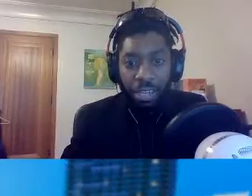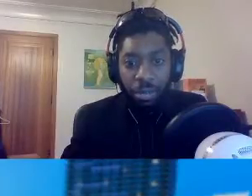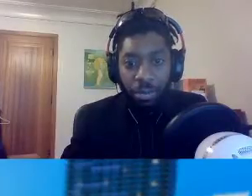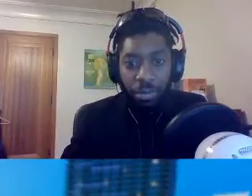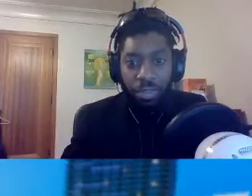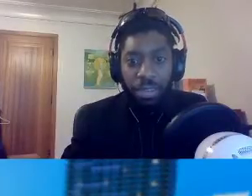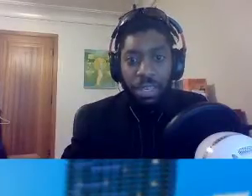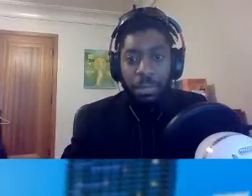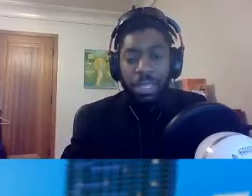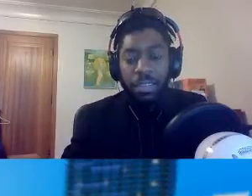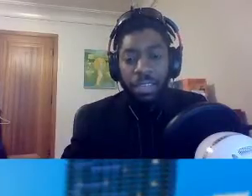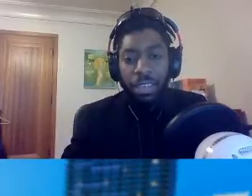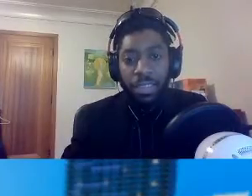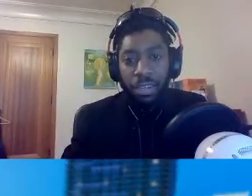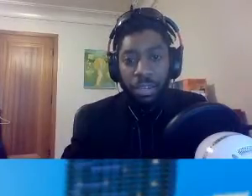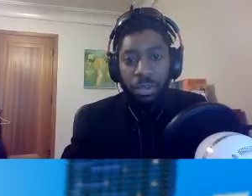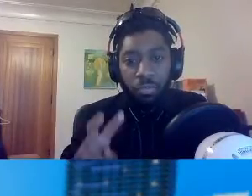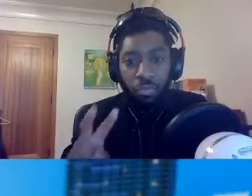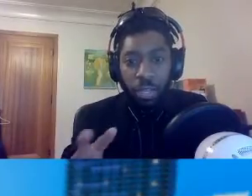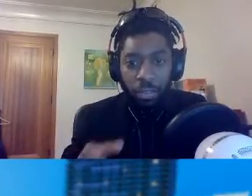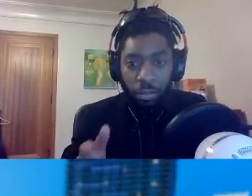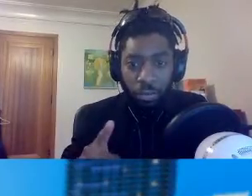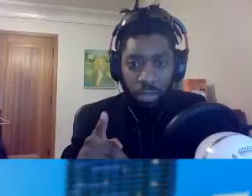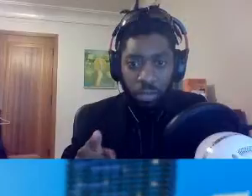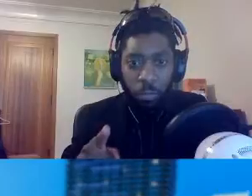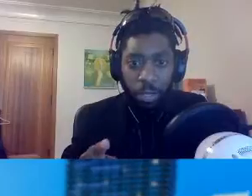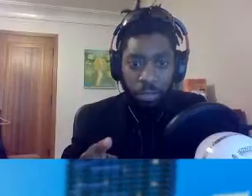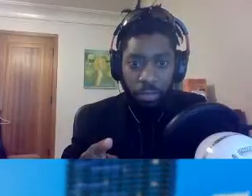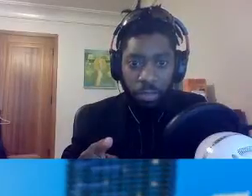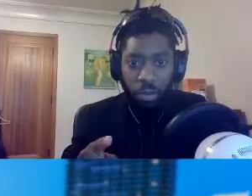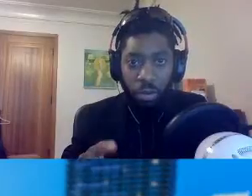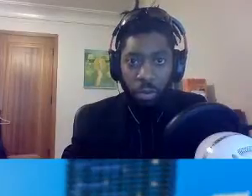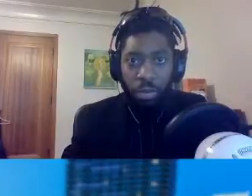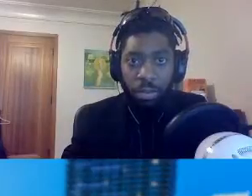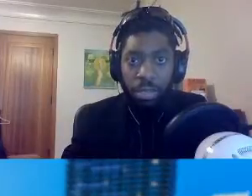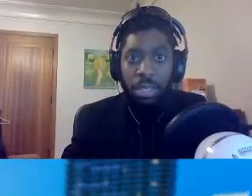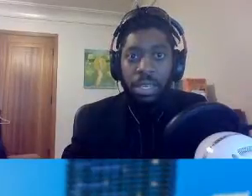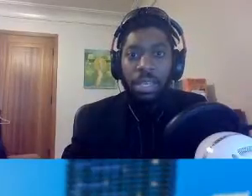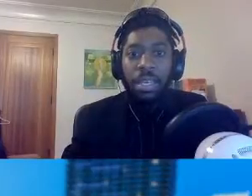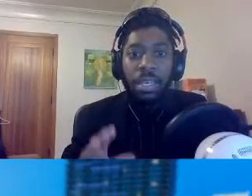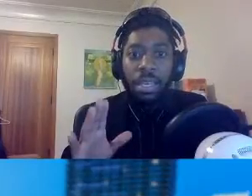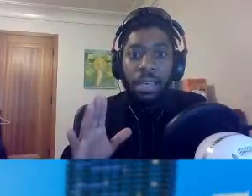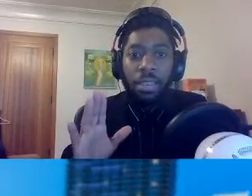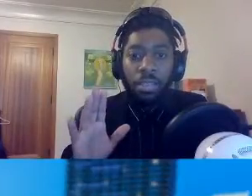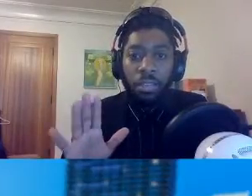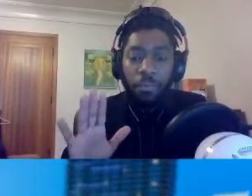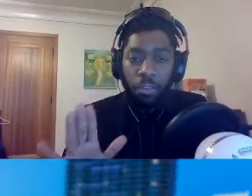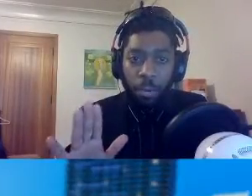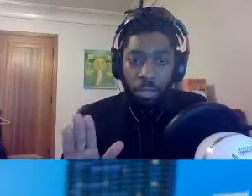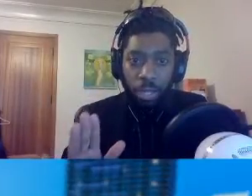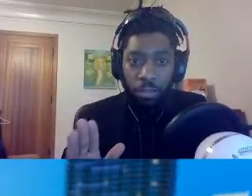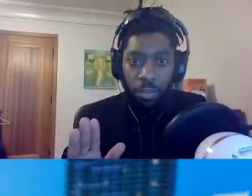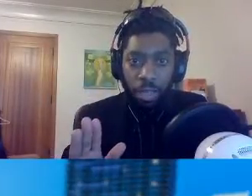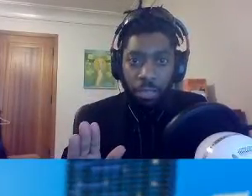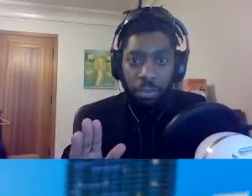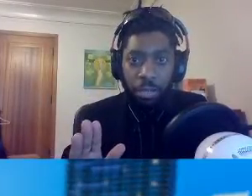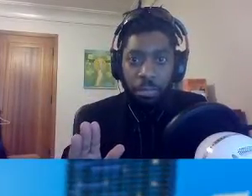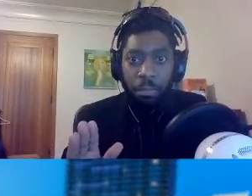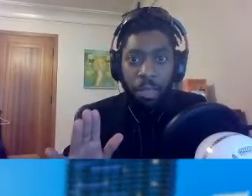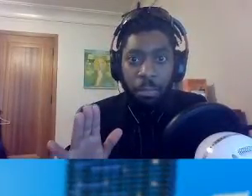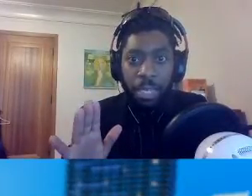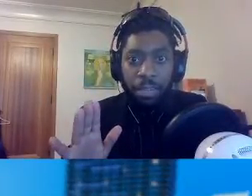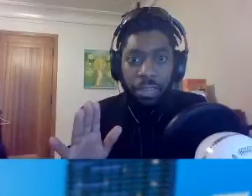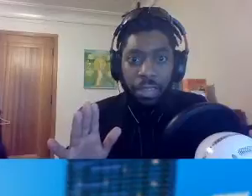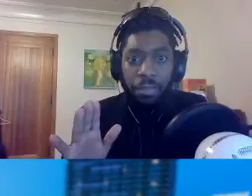as that goes, it means that they're in red zones in two places. So the first part of the red zone that they're